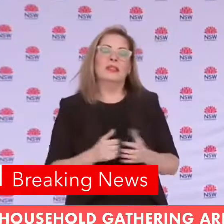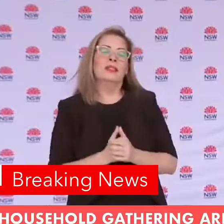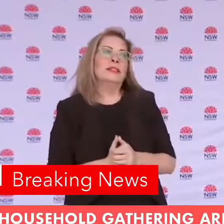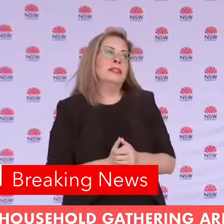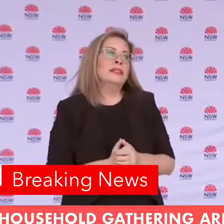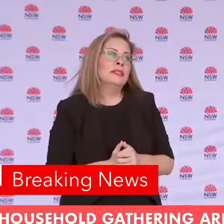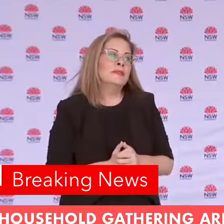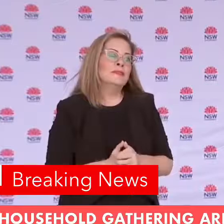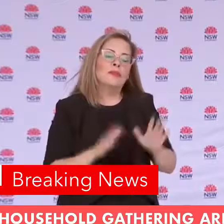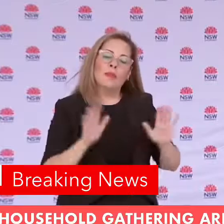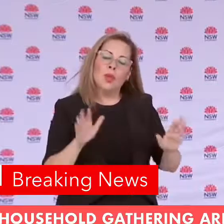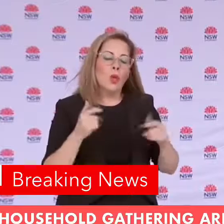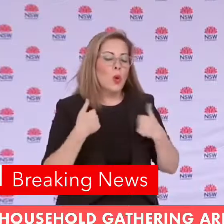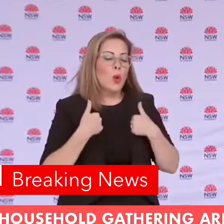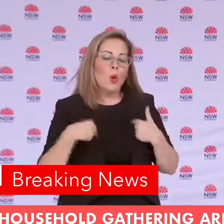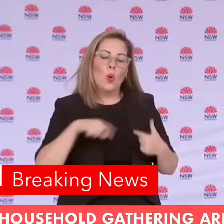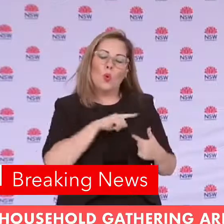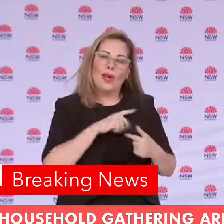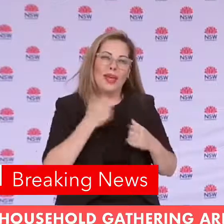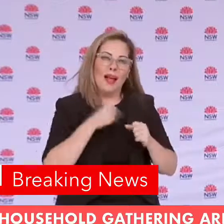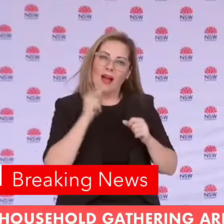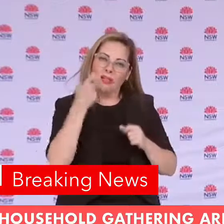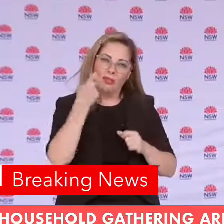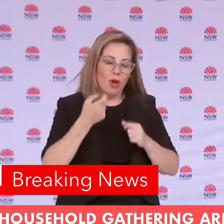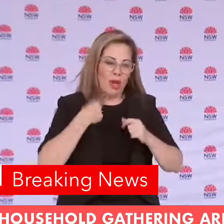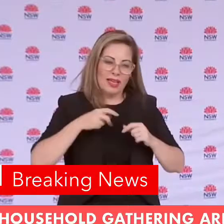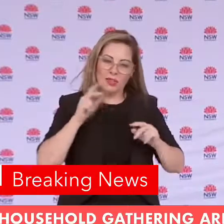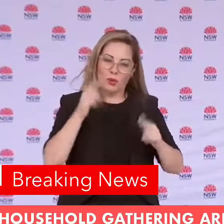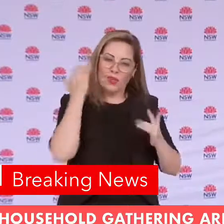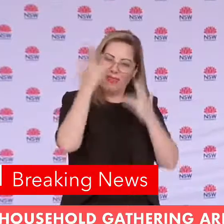at the health impacts, but societal impacts, what it means for the